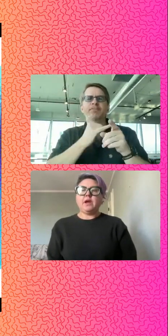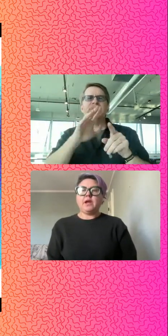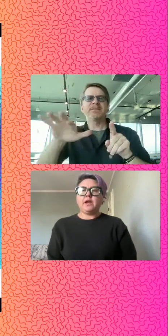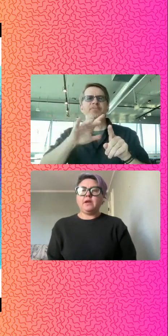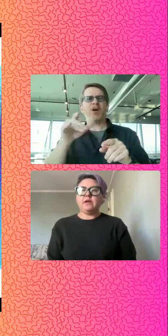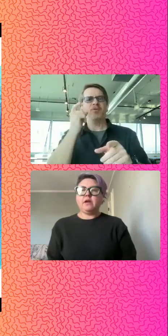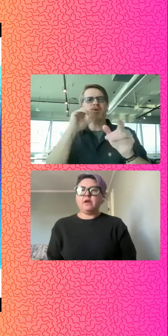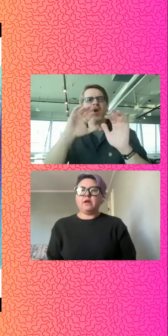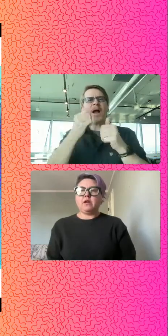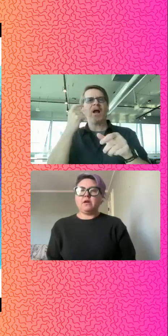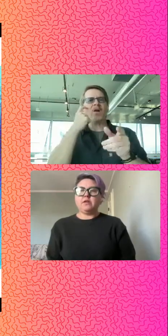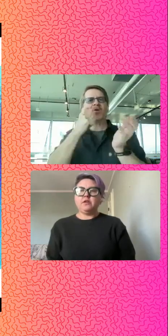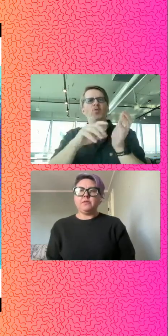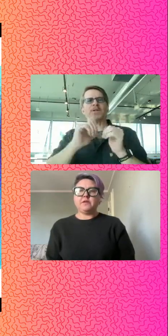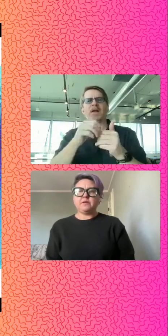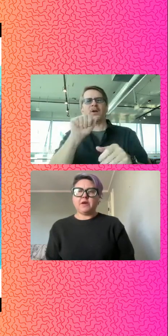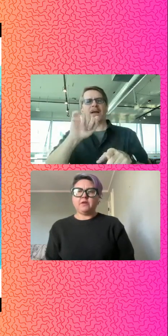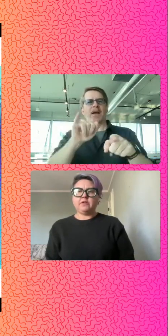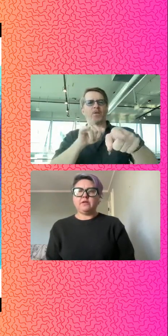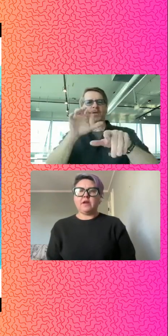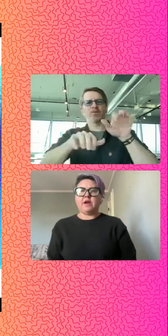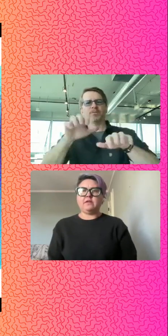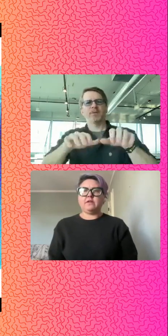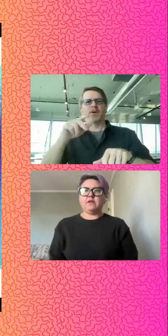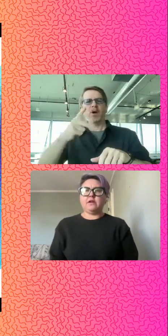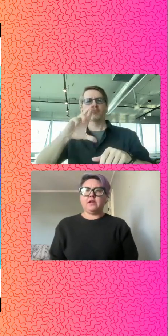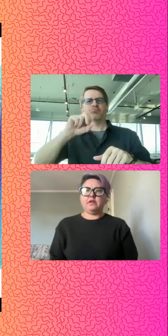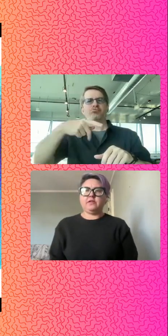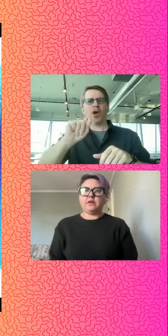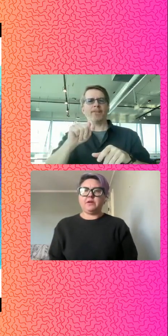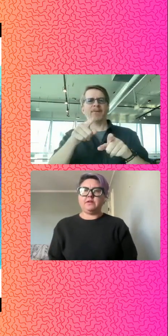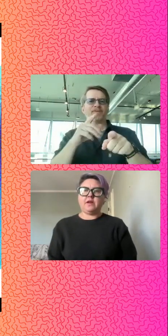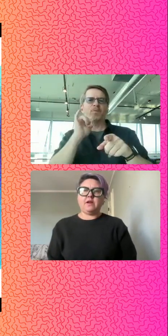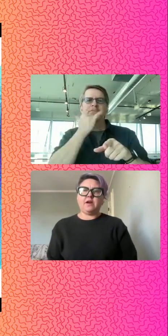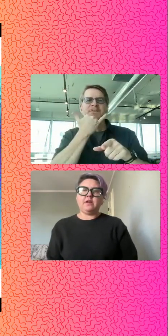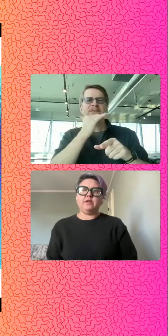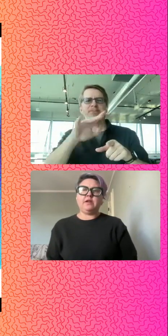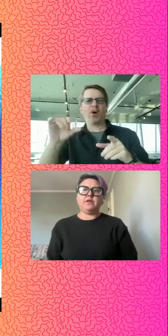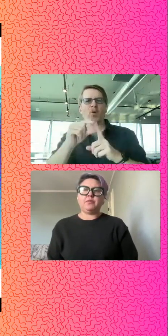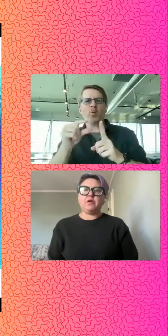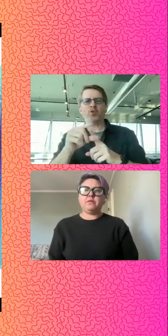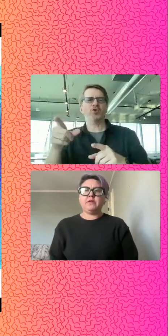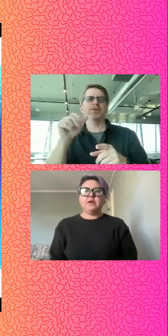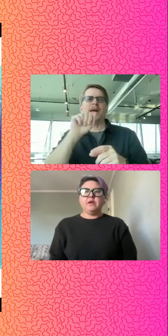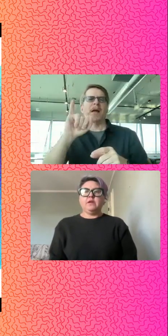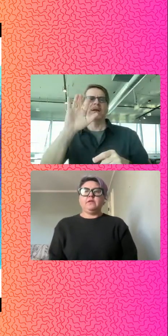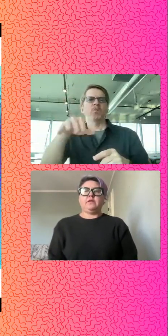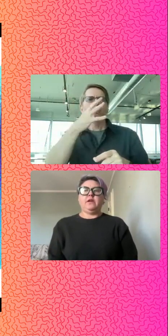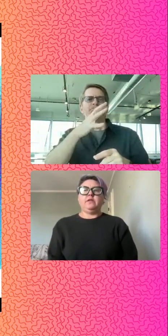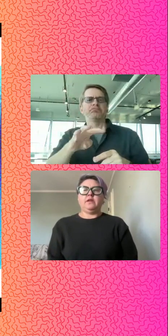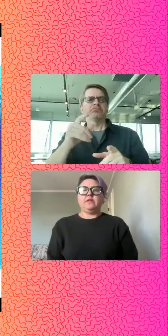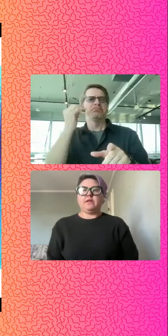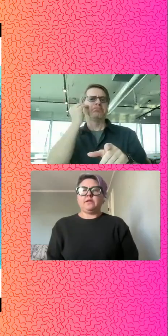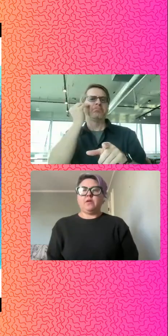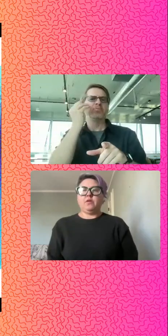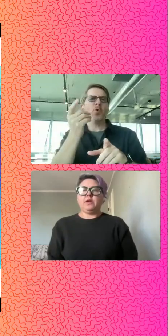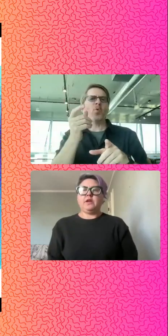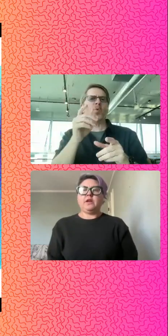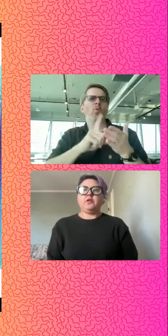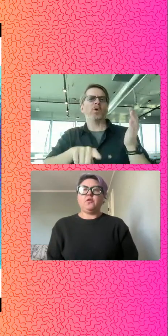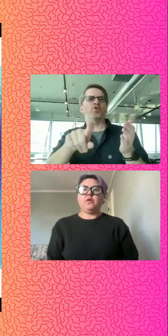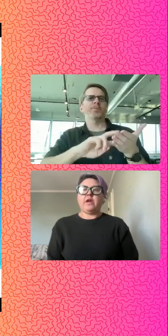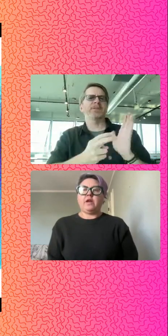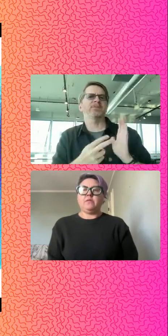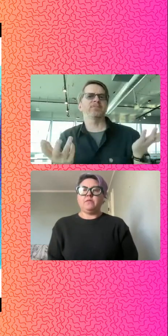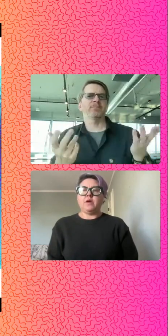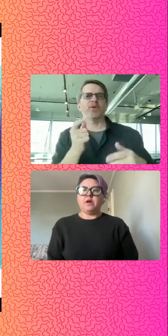would say, hey, you misspelled that. And you type it into AI and give it a prompt saying that that's not